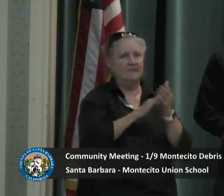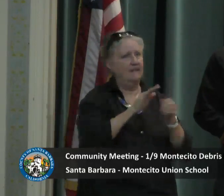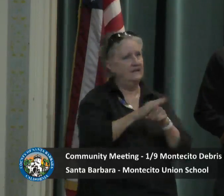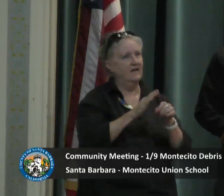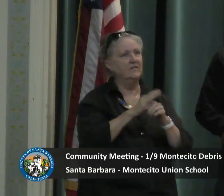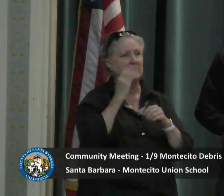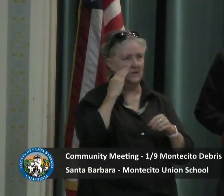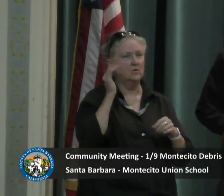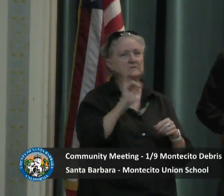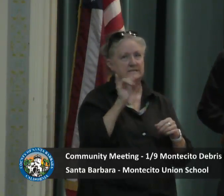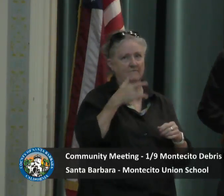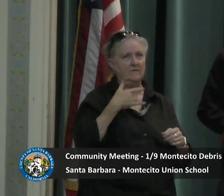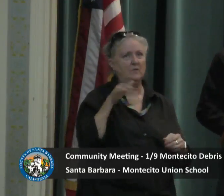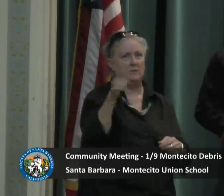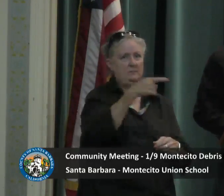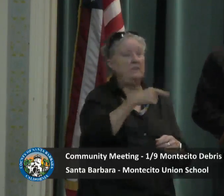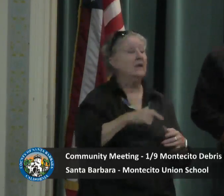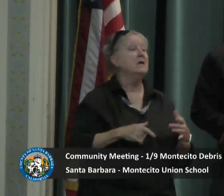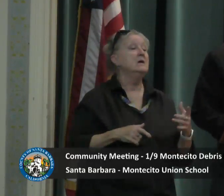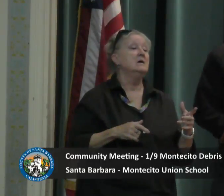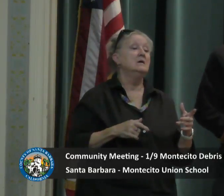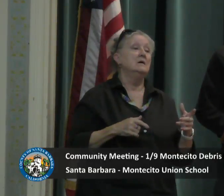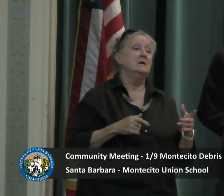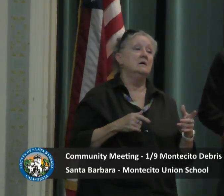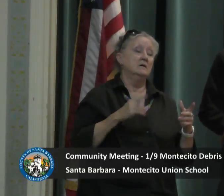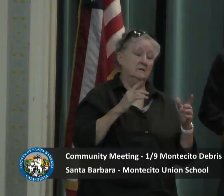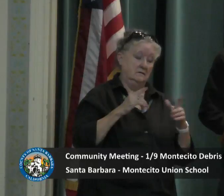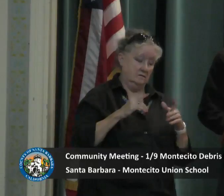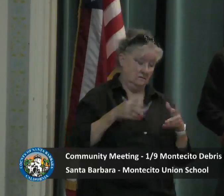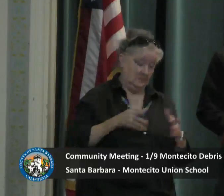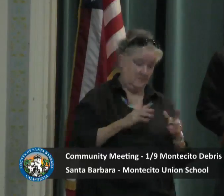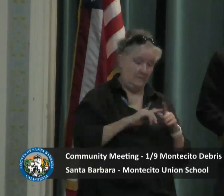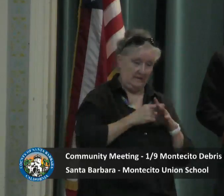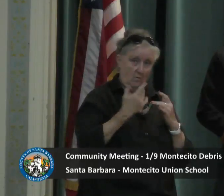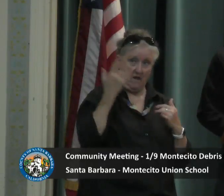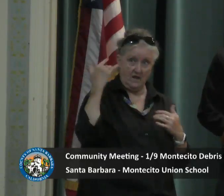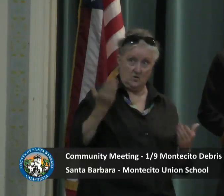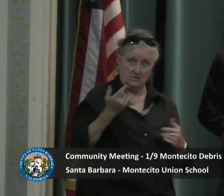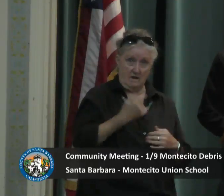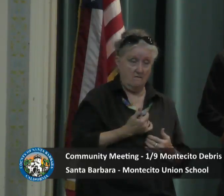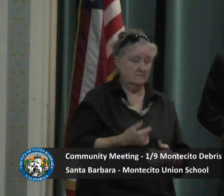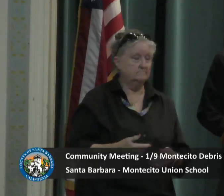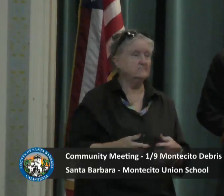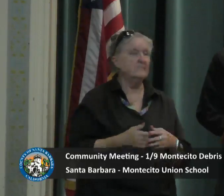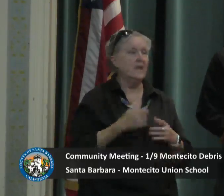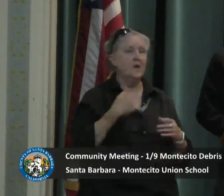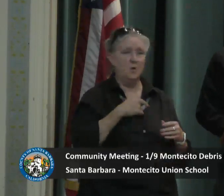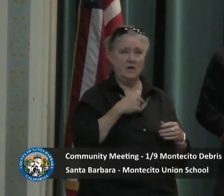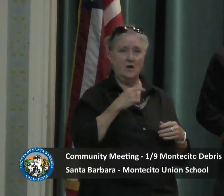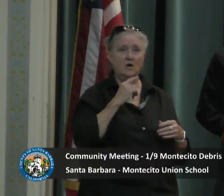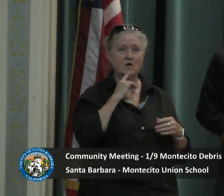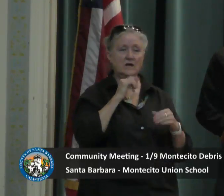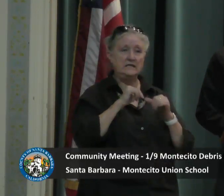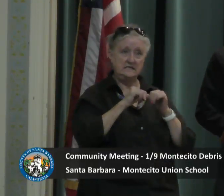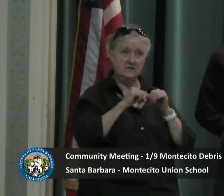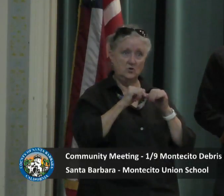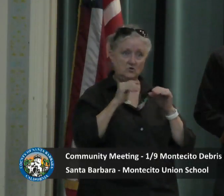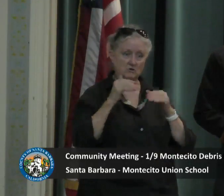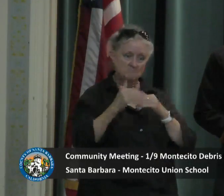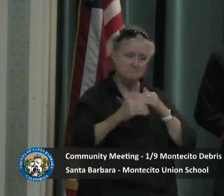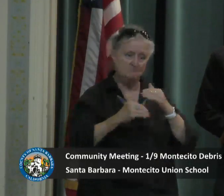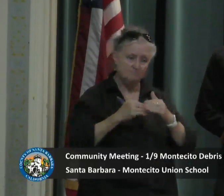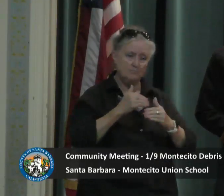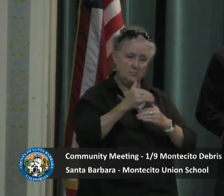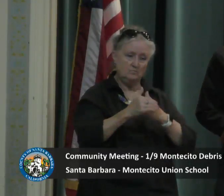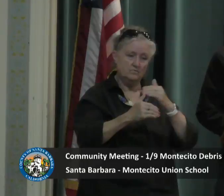you. Let me begin on why we're here. We are continuing to move forward on